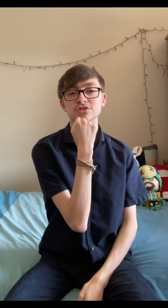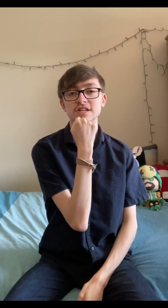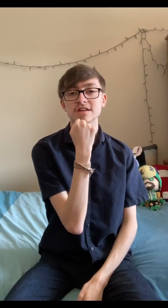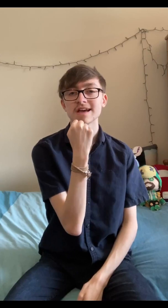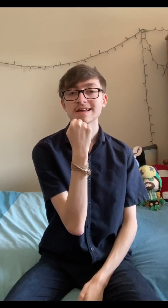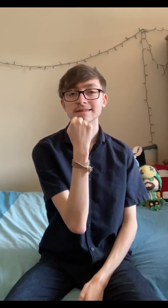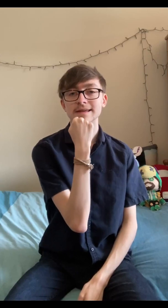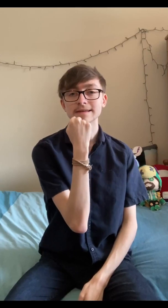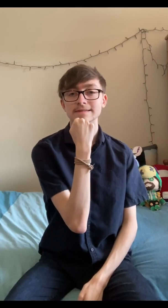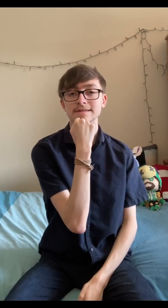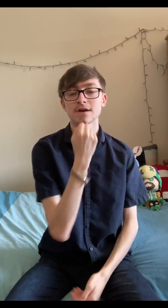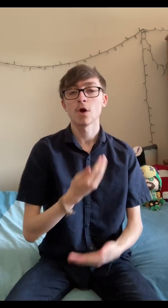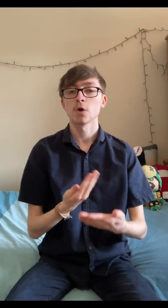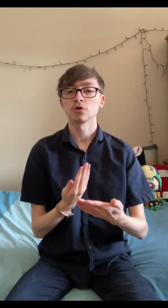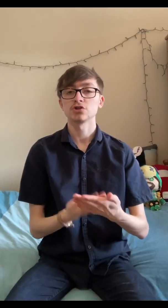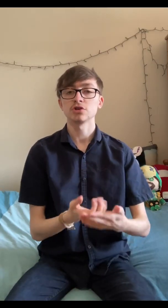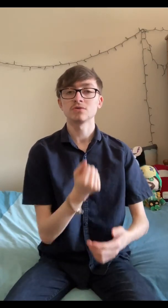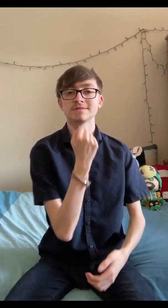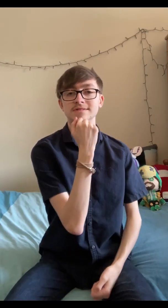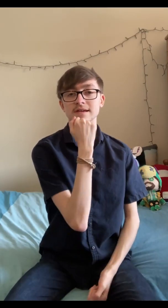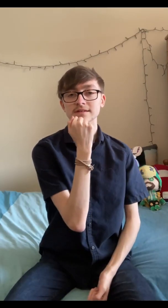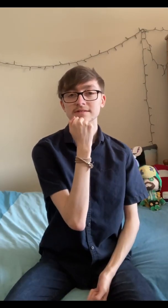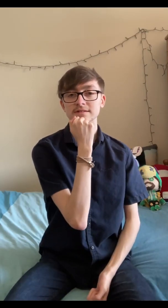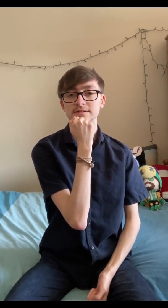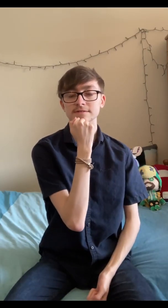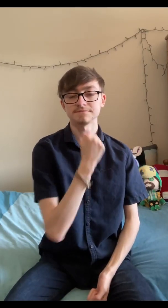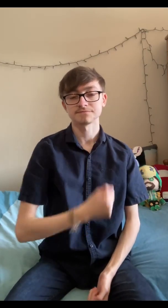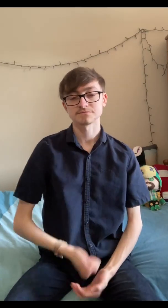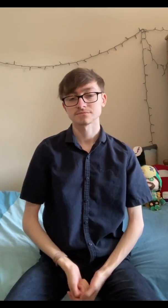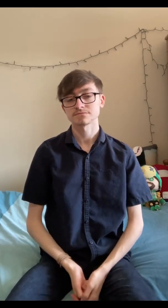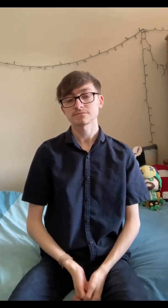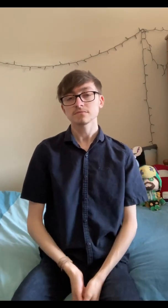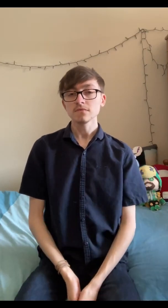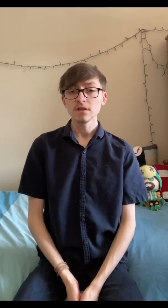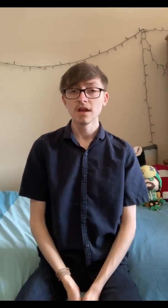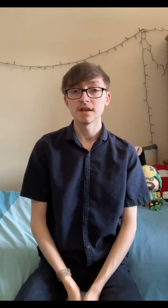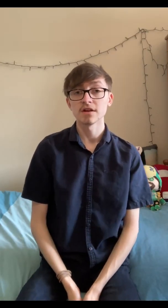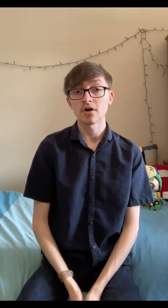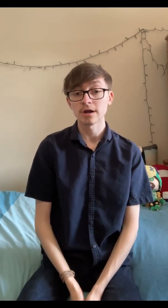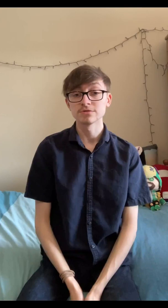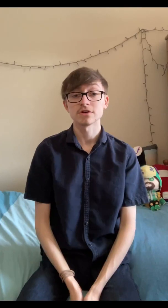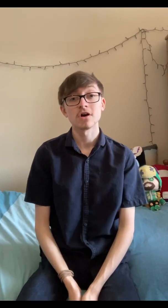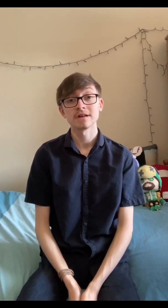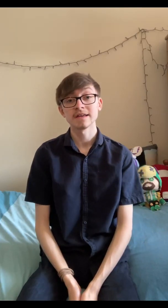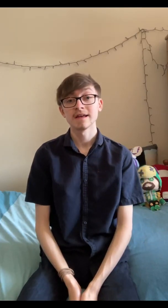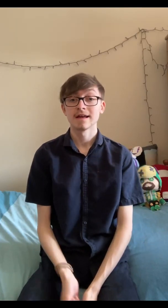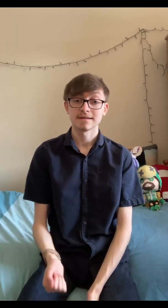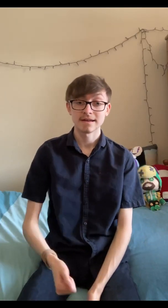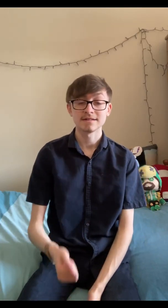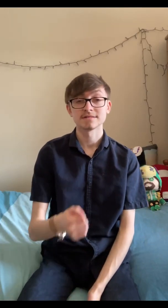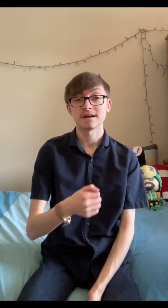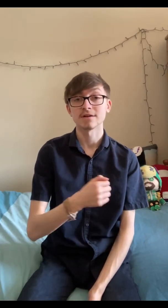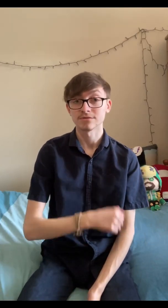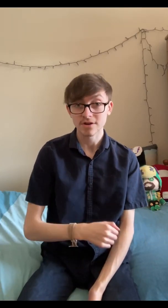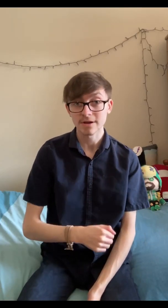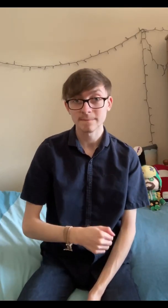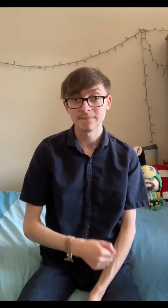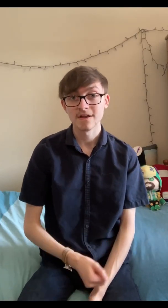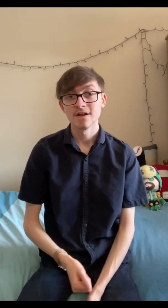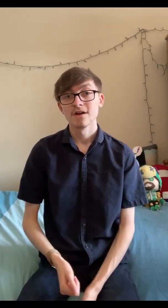chin. Date. Due date. And then I was early, late, and on time.